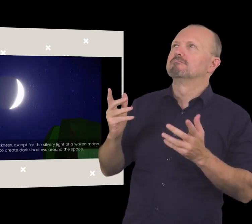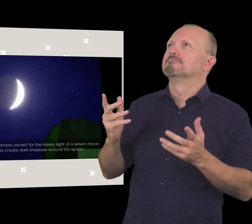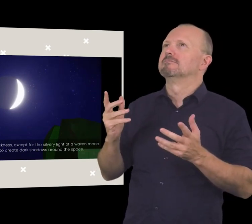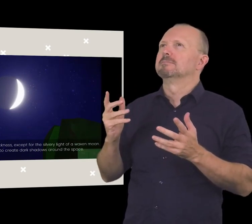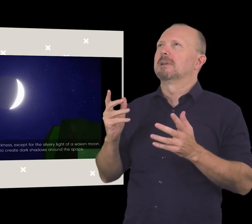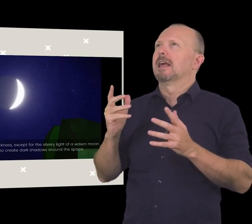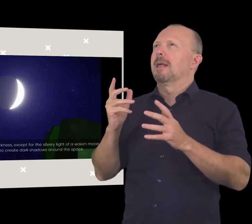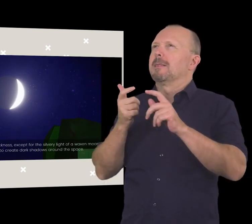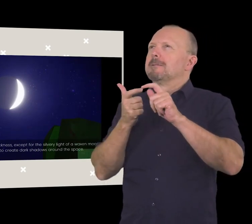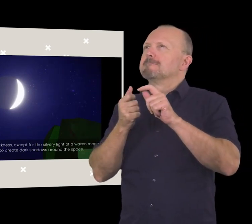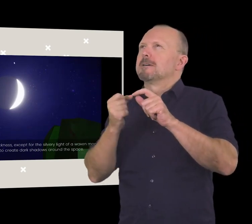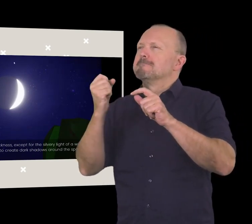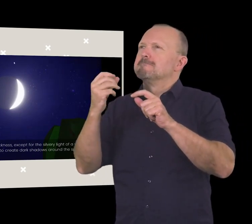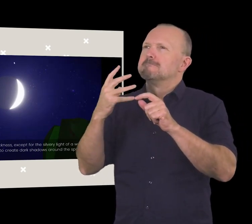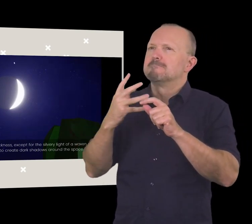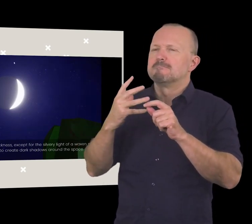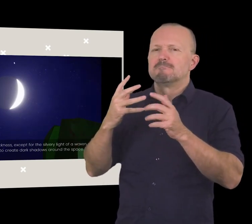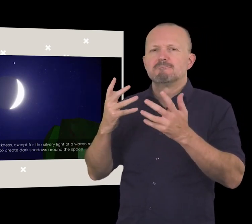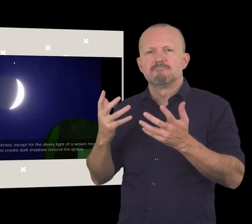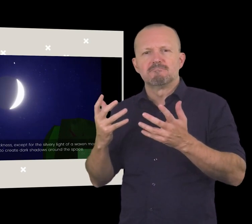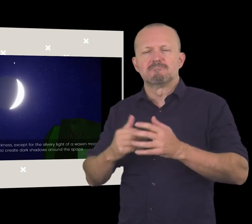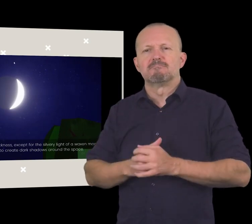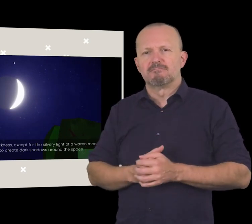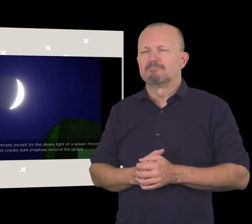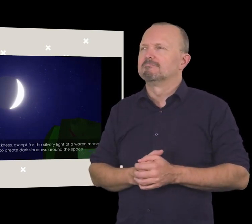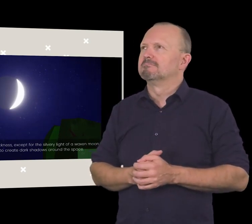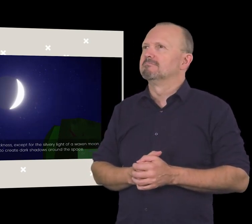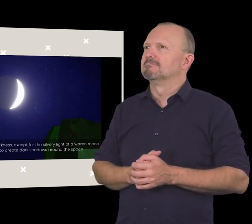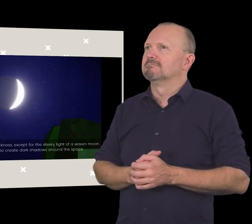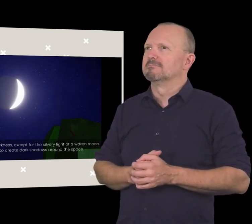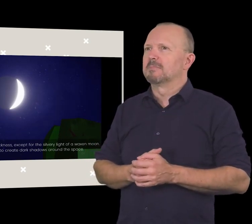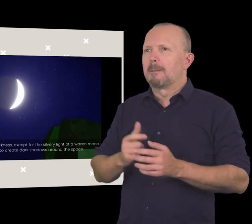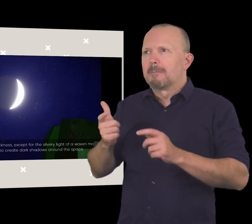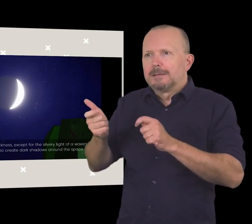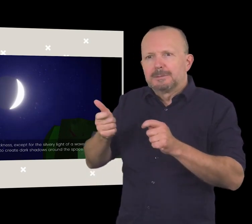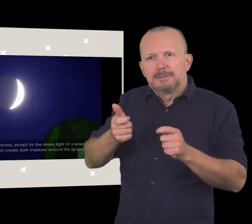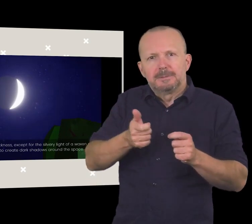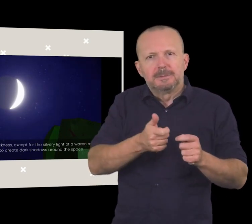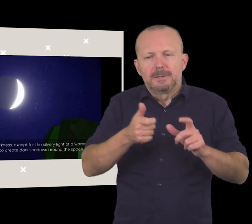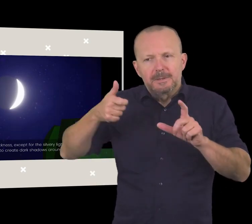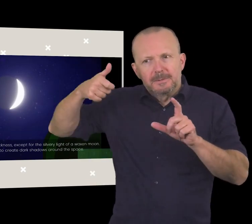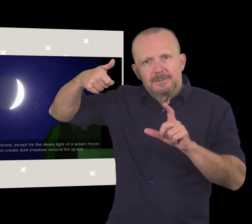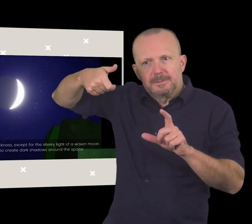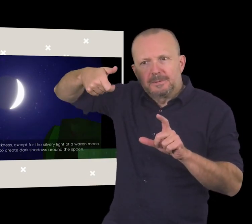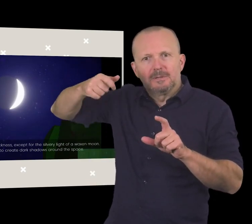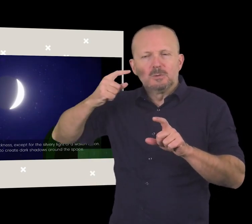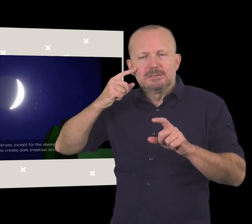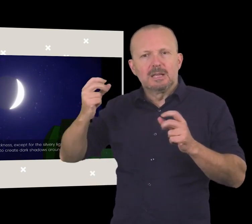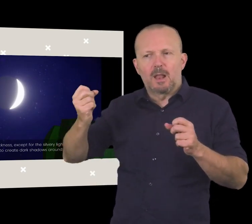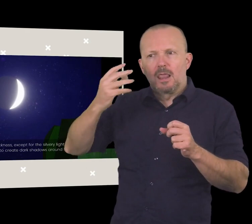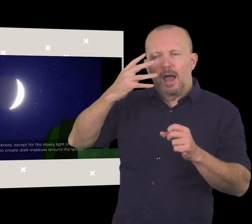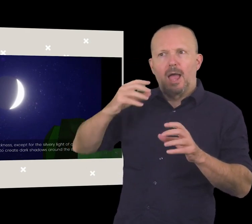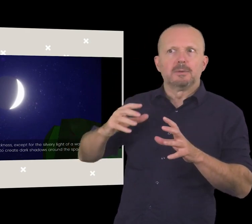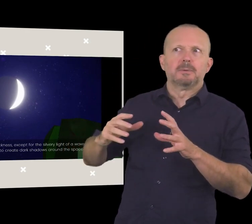know, when on the floor, lying down, looking at this beautiful light kind of